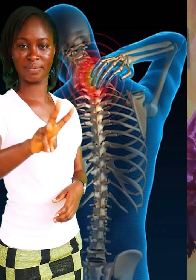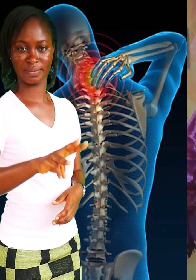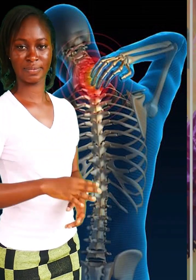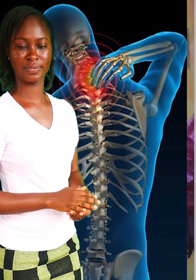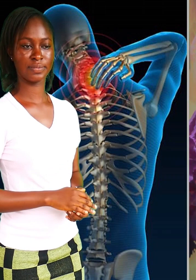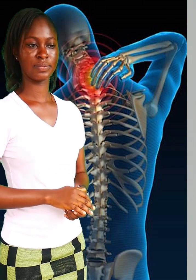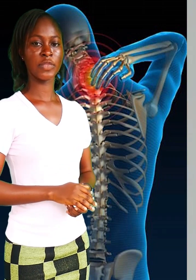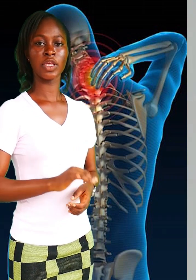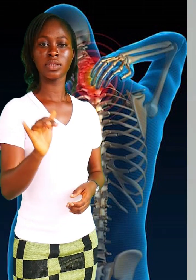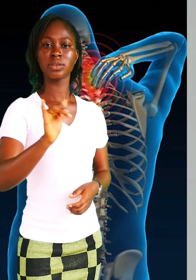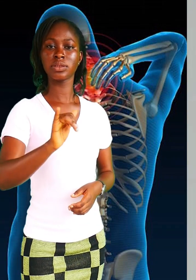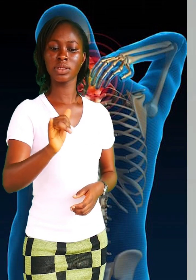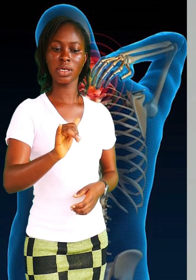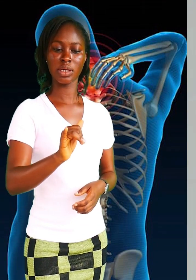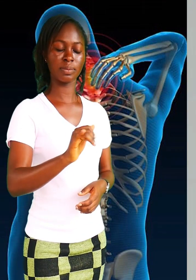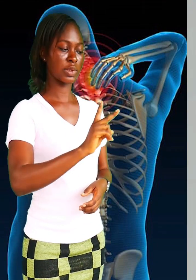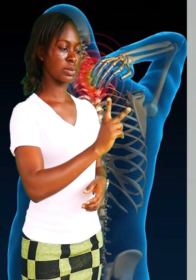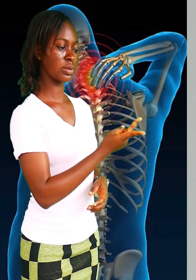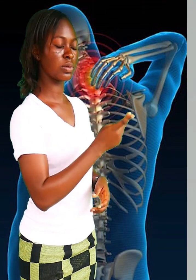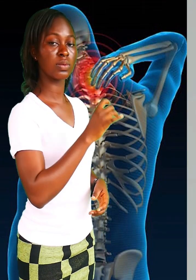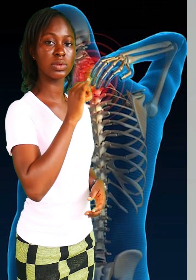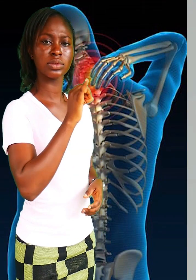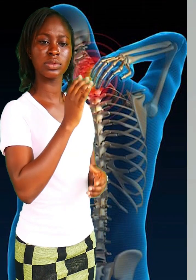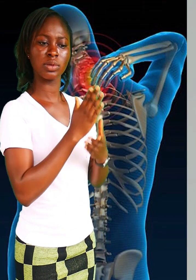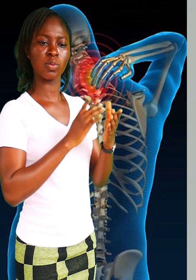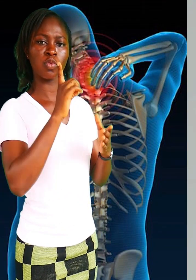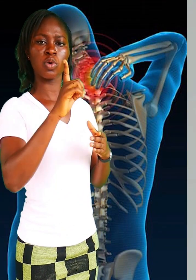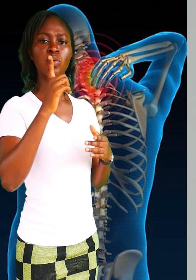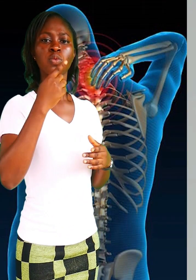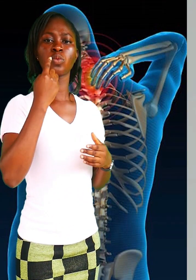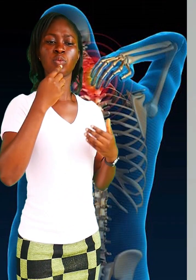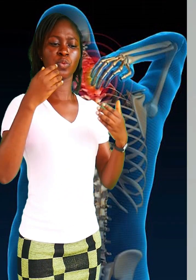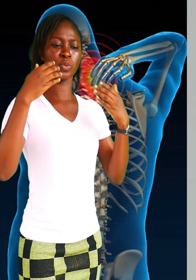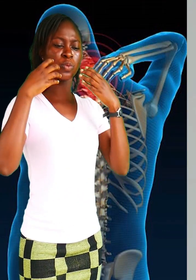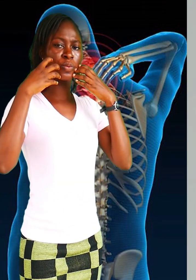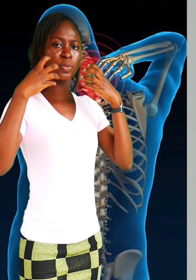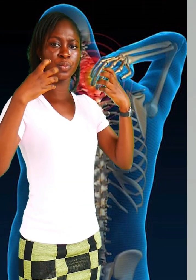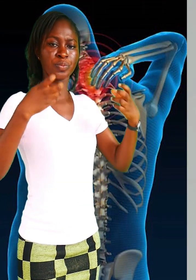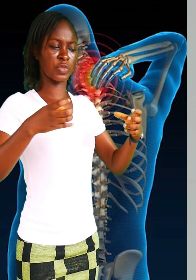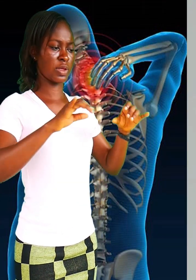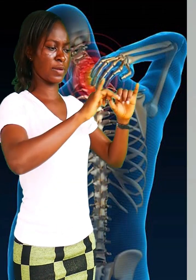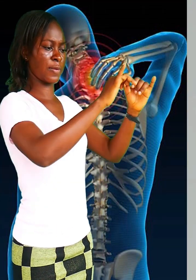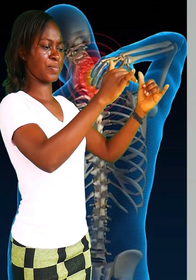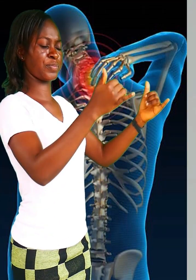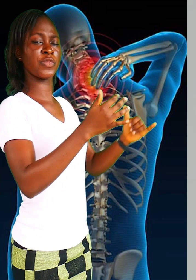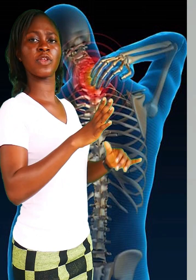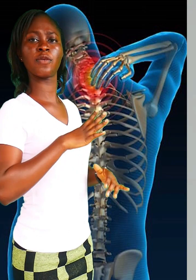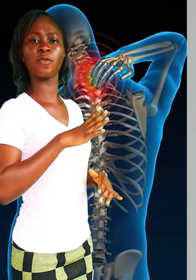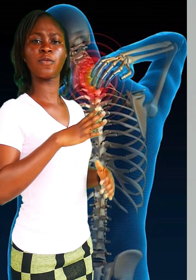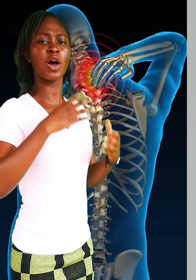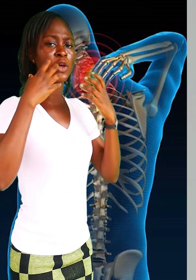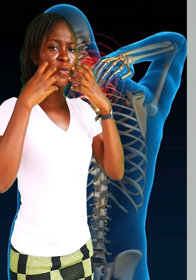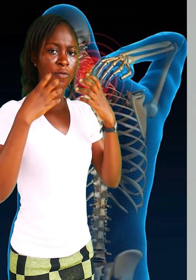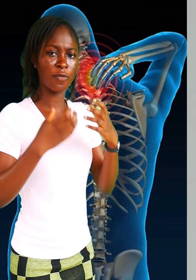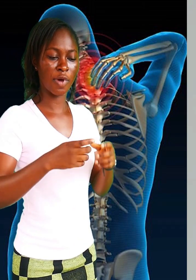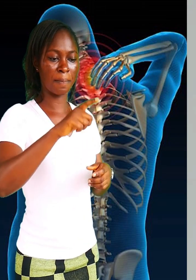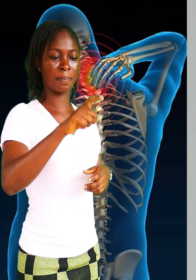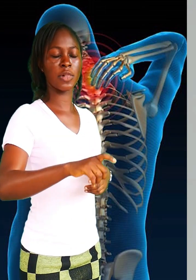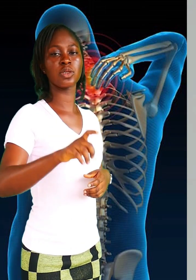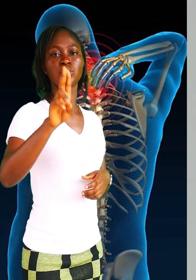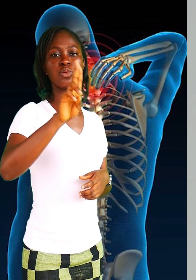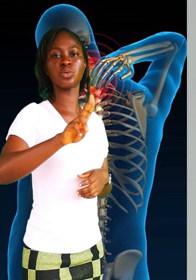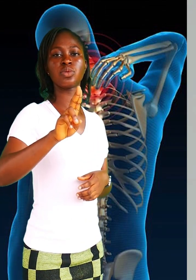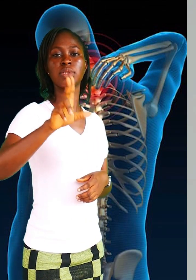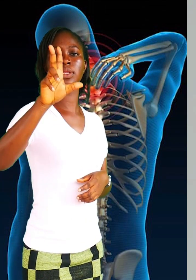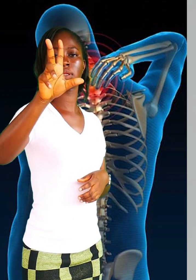the Waffoman you will be our son, while son, what war, now one and two, no moon to Kessel, who is so used to some yammy and sa,